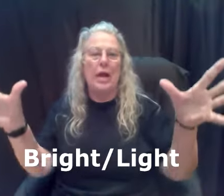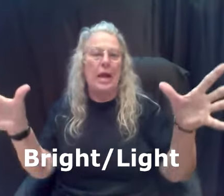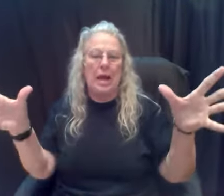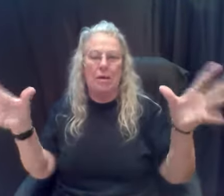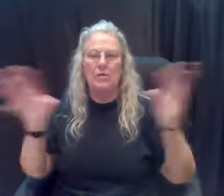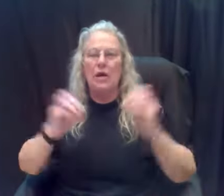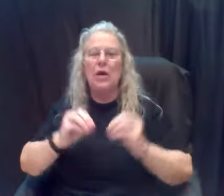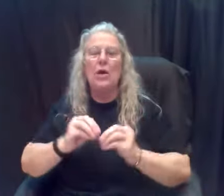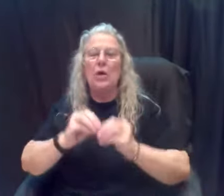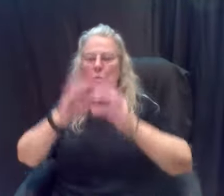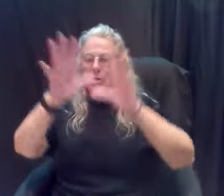out.